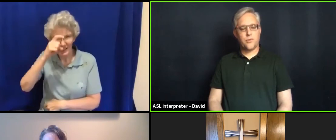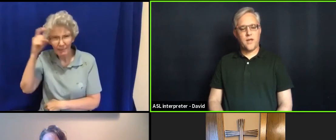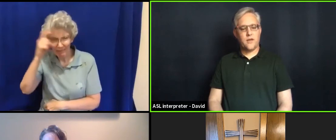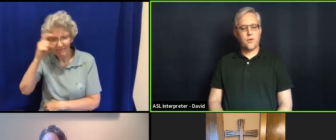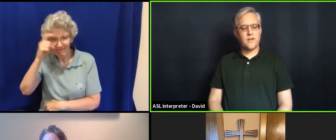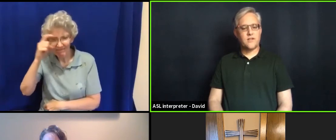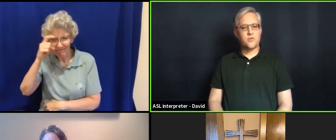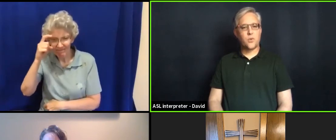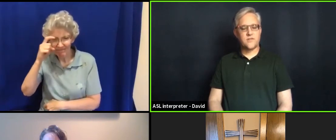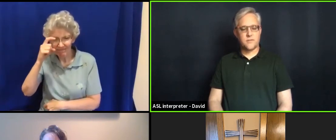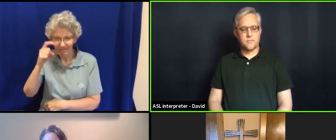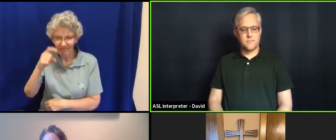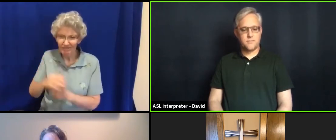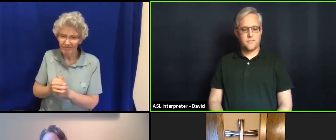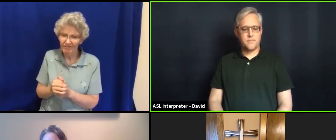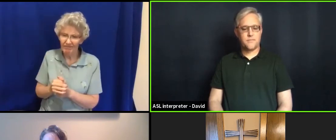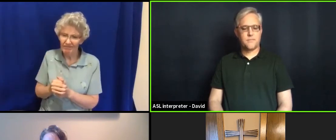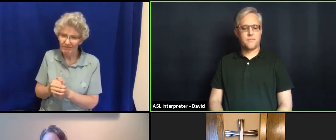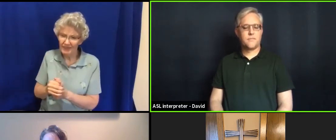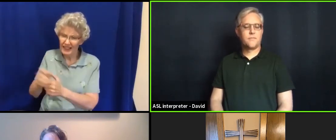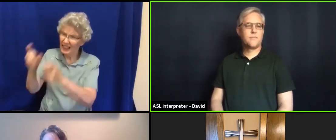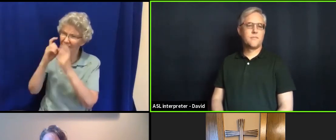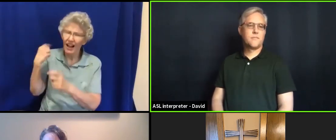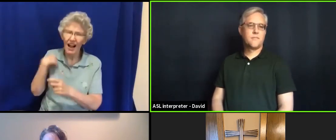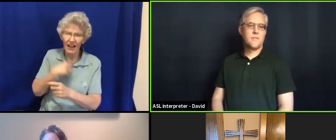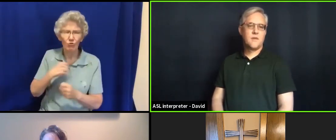We pray, grant us wisdom.